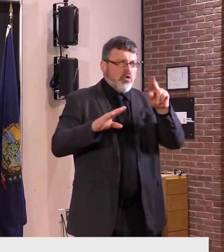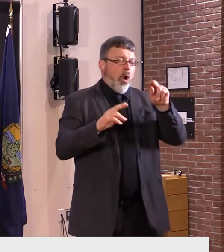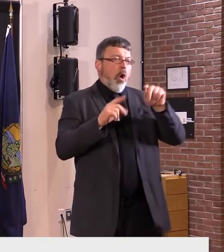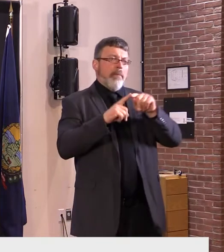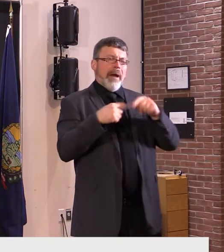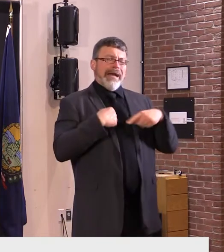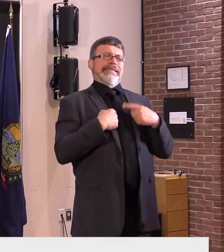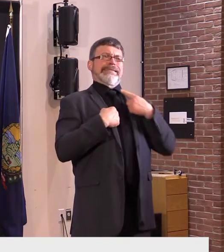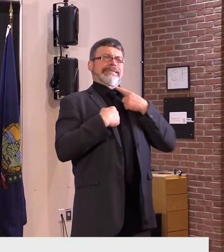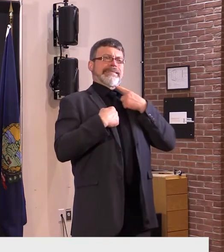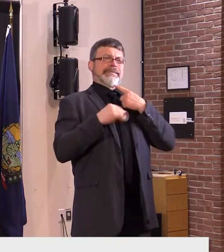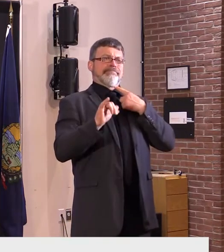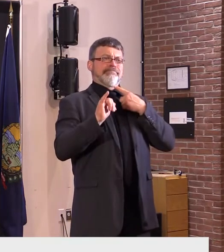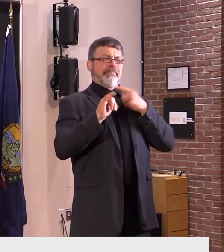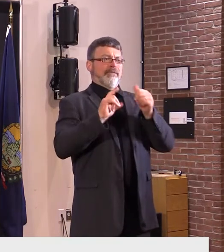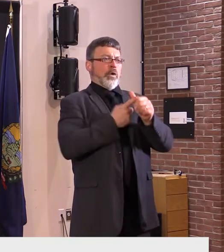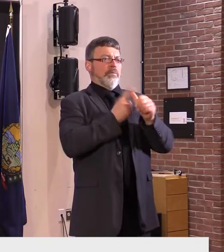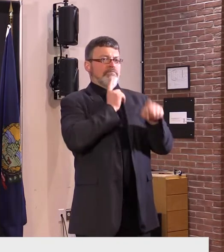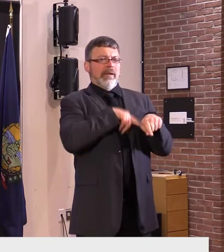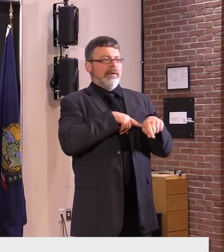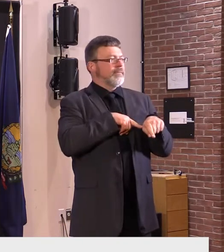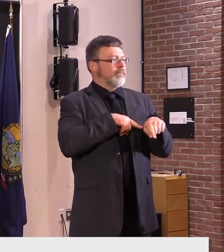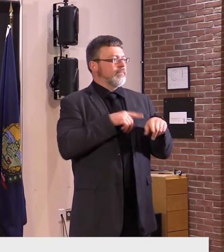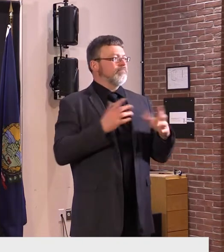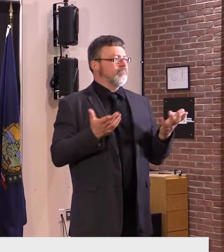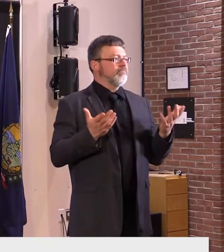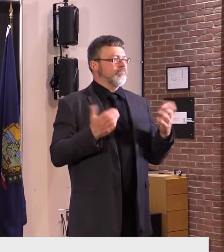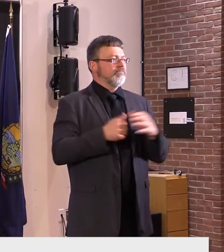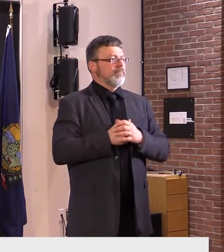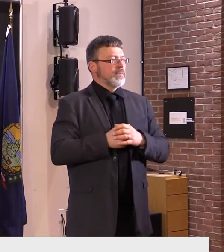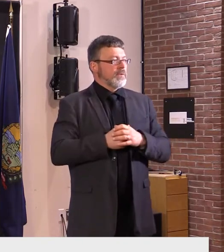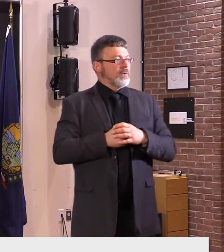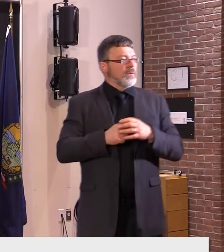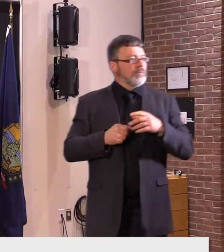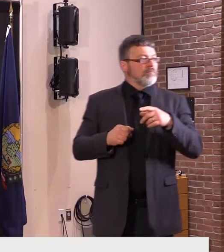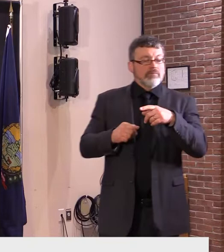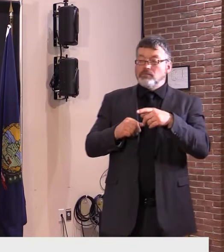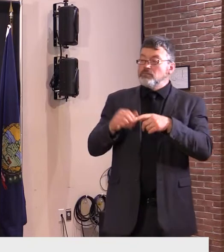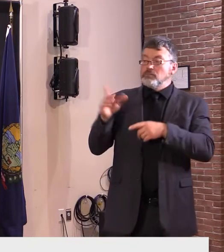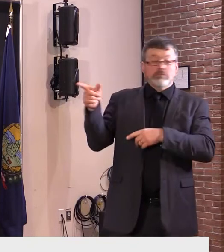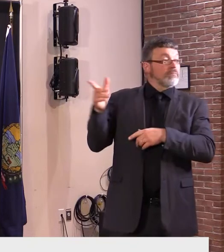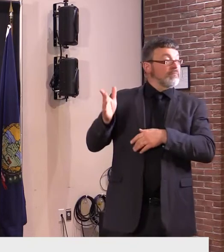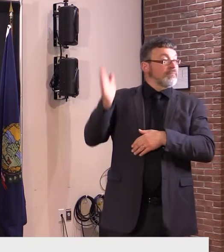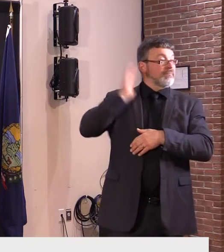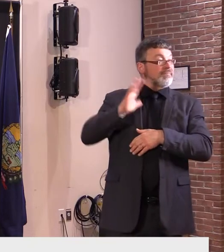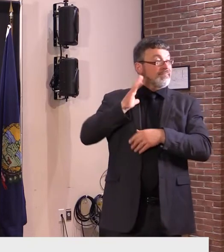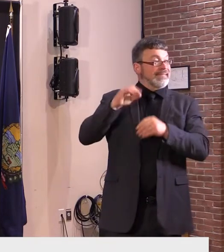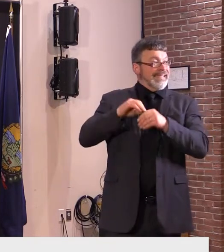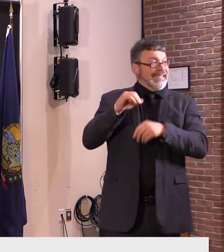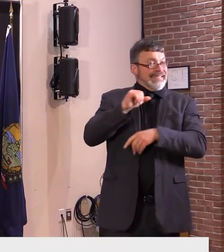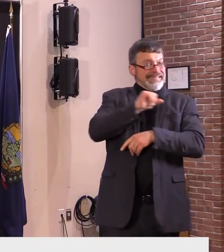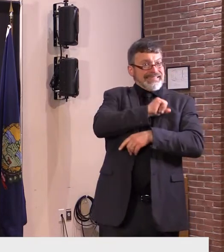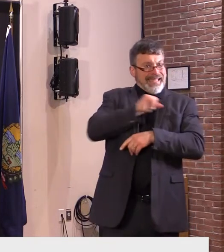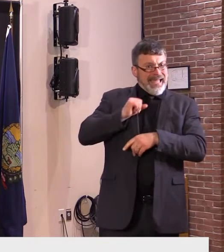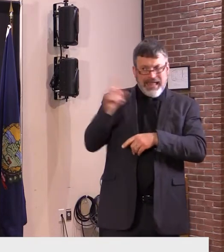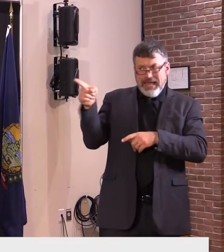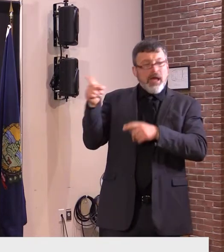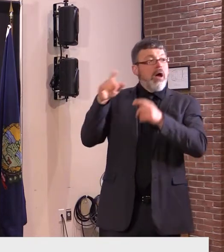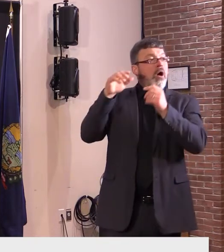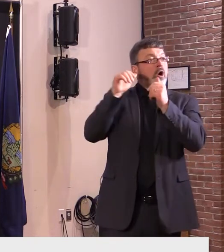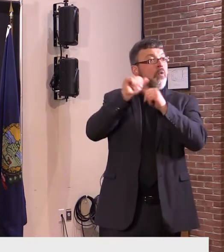these folks are people with whom you served when you were in the legislature. To what extent do you lose some of your ability